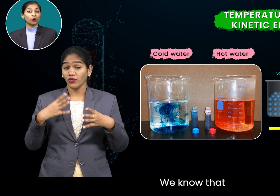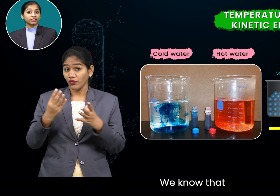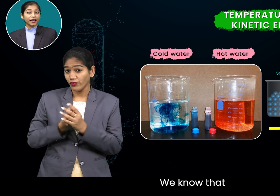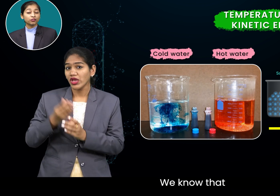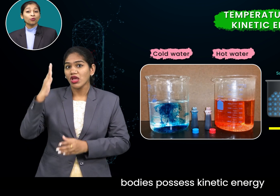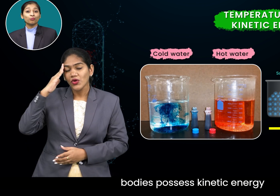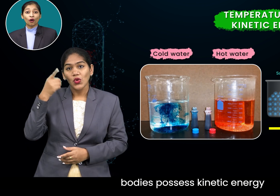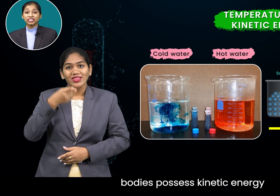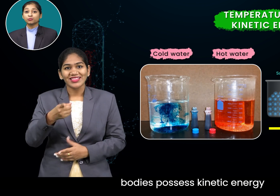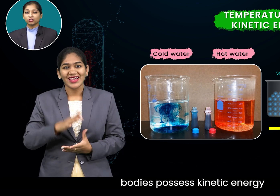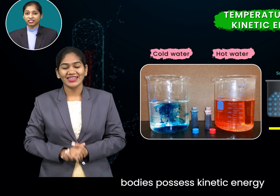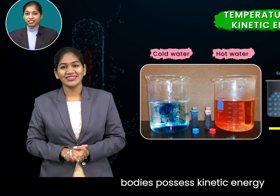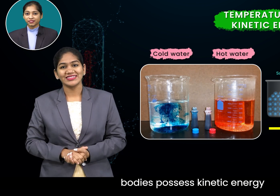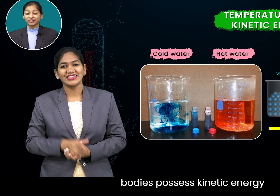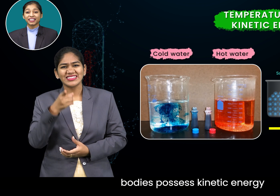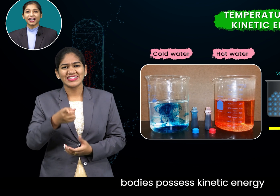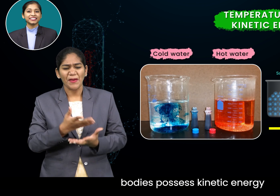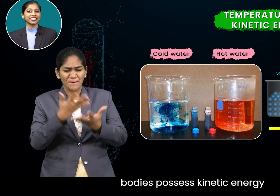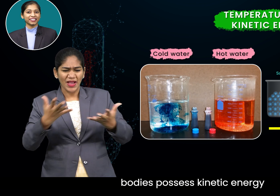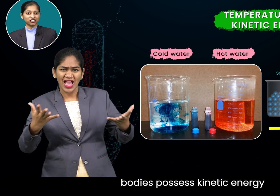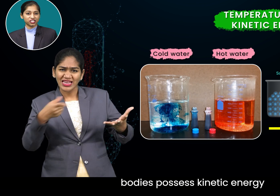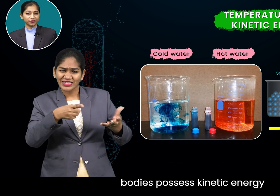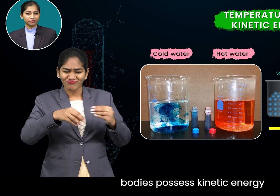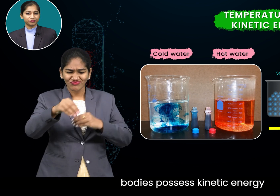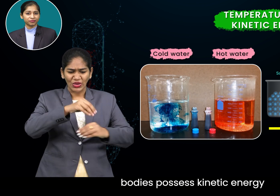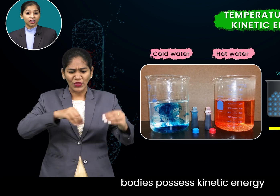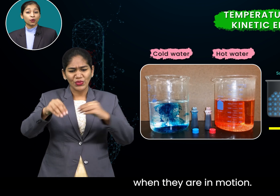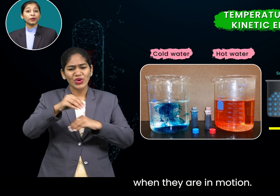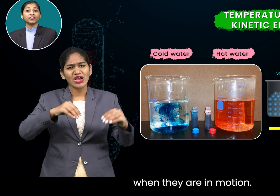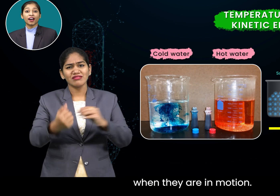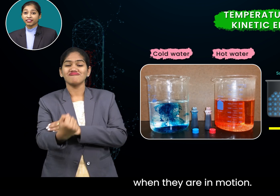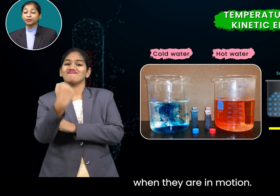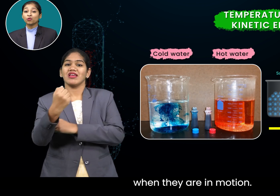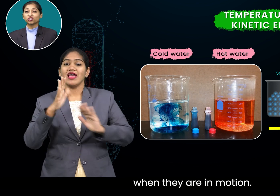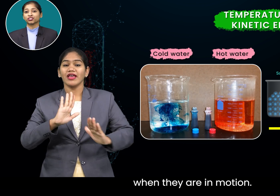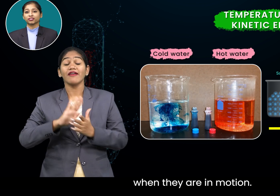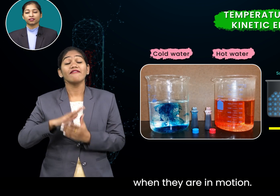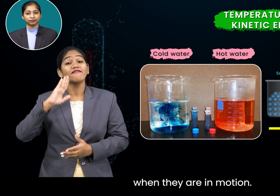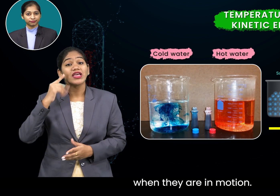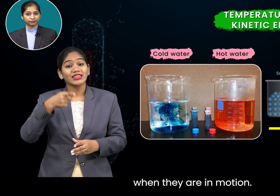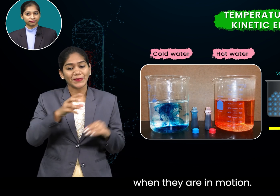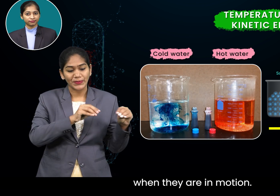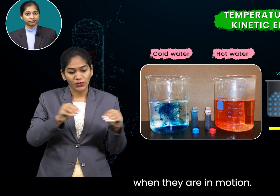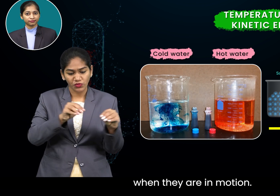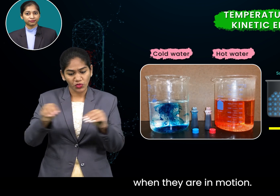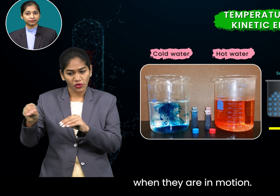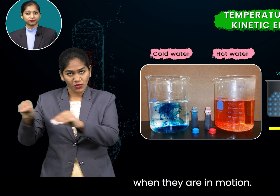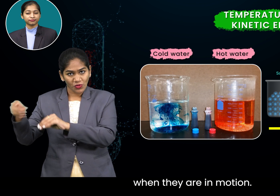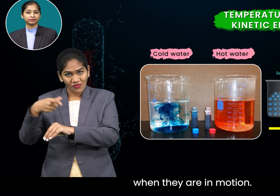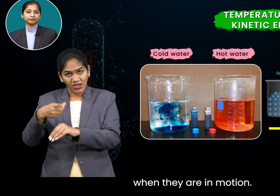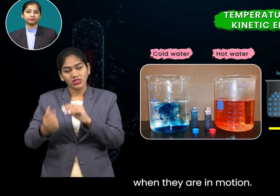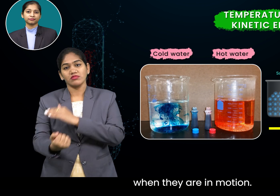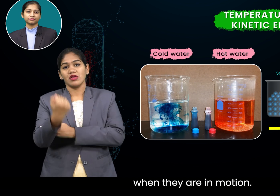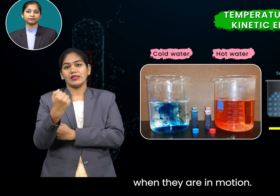We know that bodies possesses kinetic energy when they are in motion.